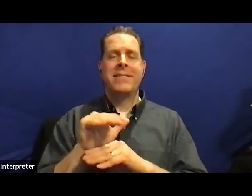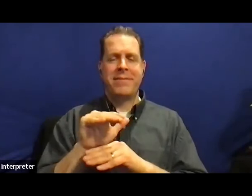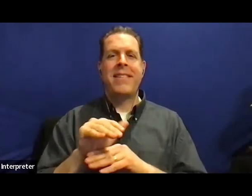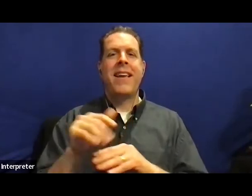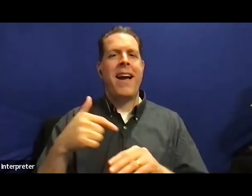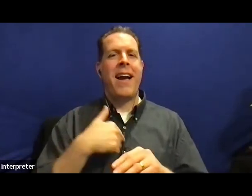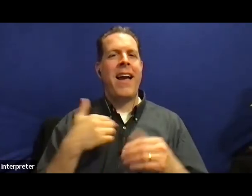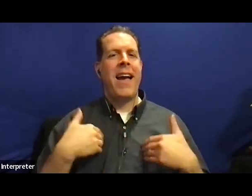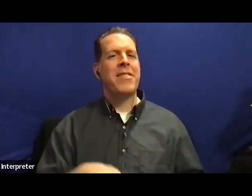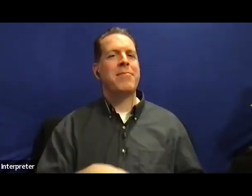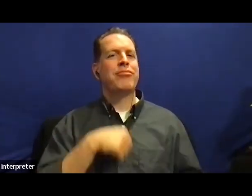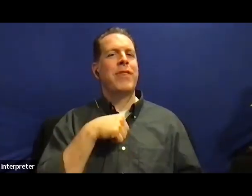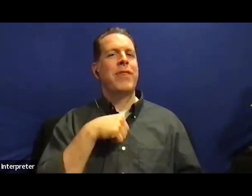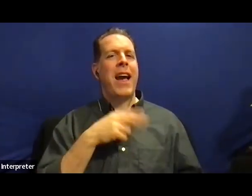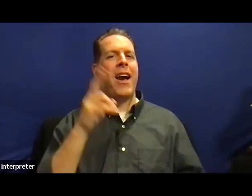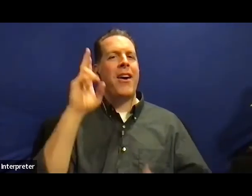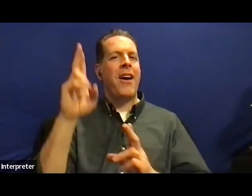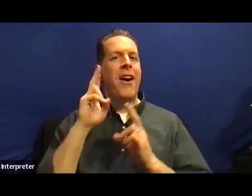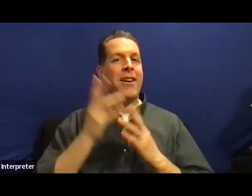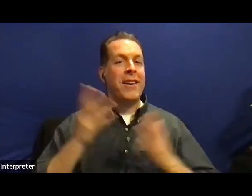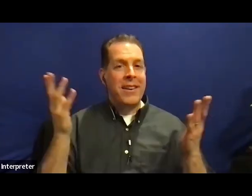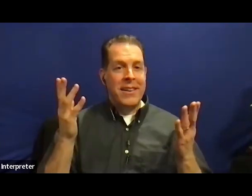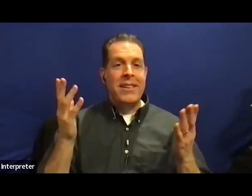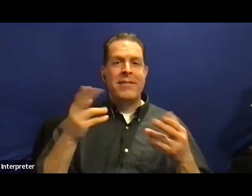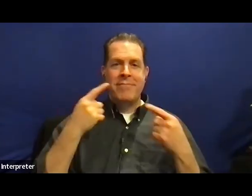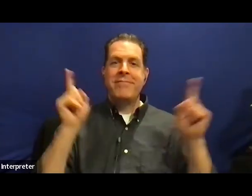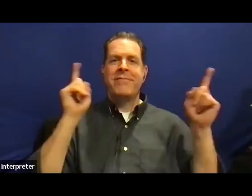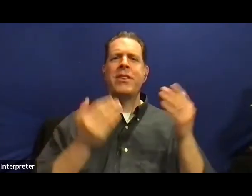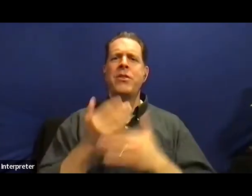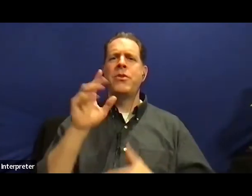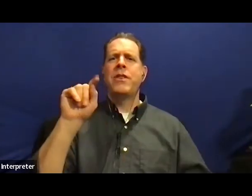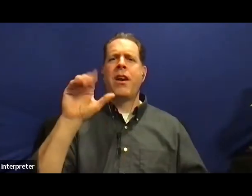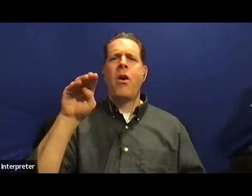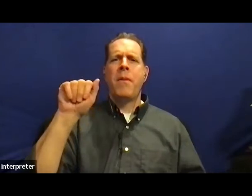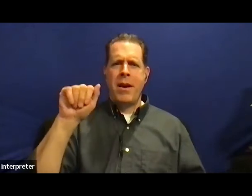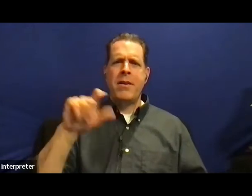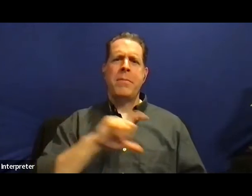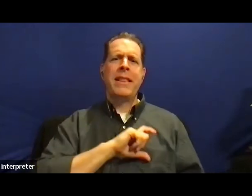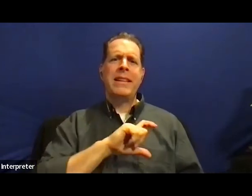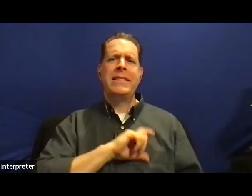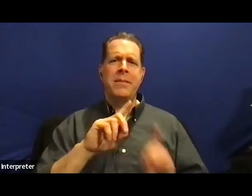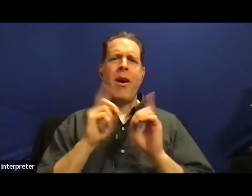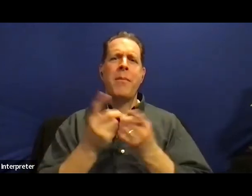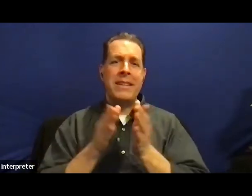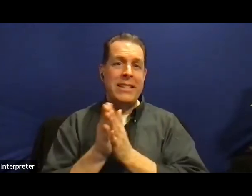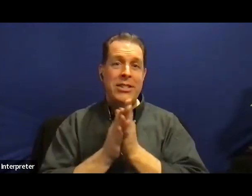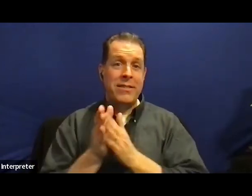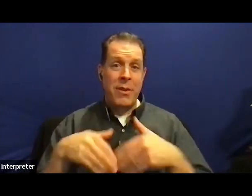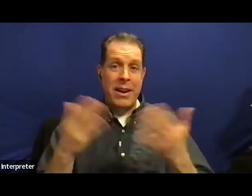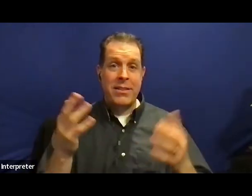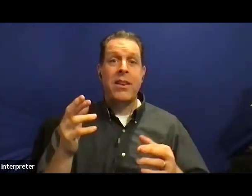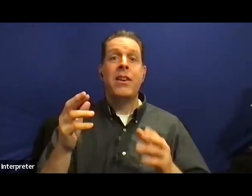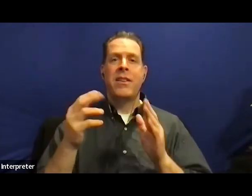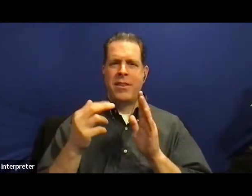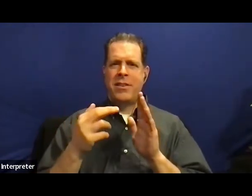the proud honor to announce a new Tacoma Police Department initiative, Reflect and